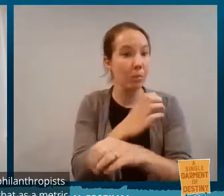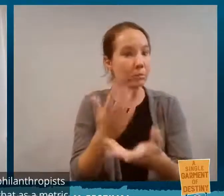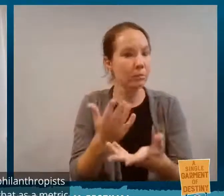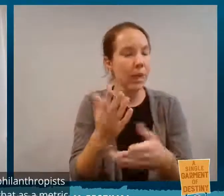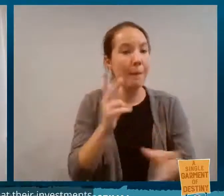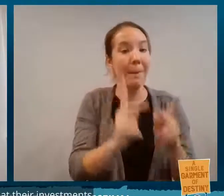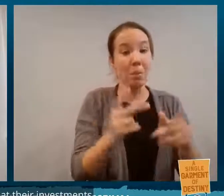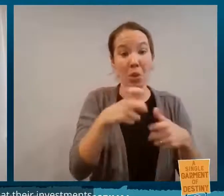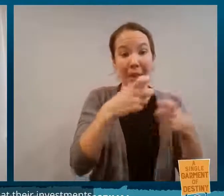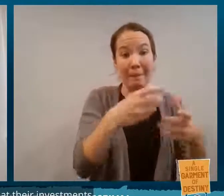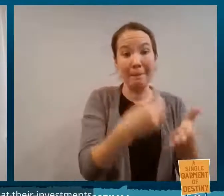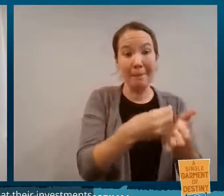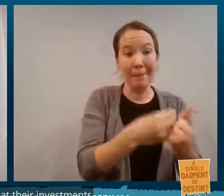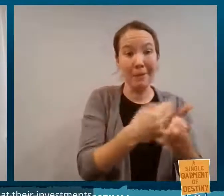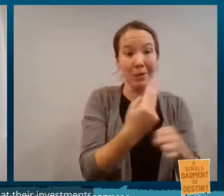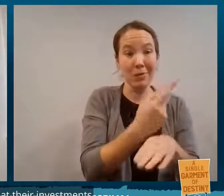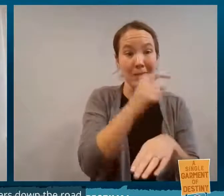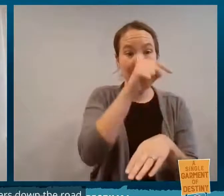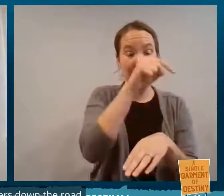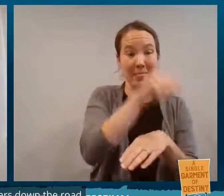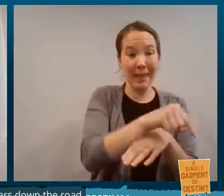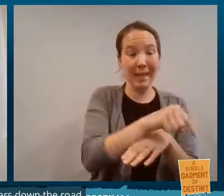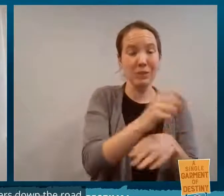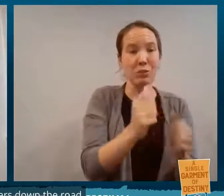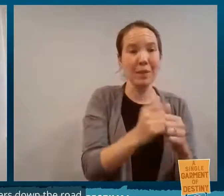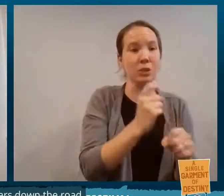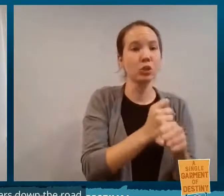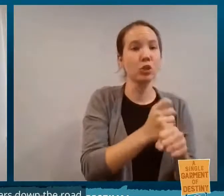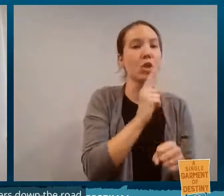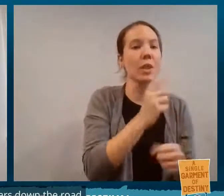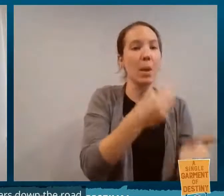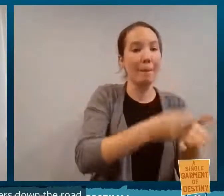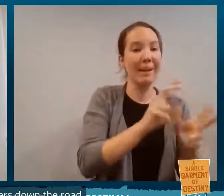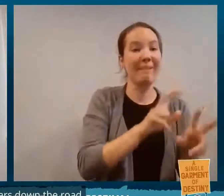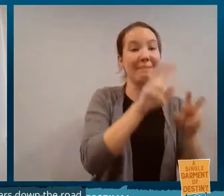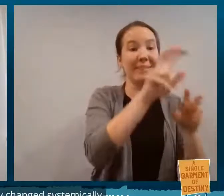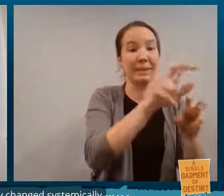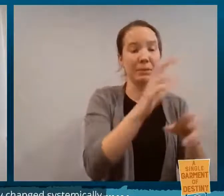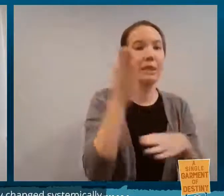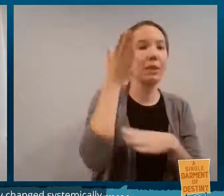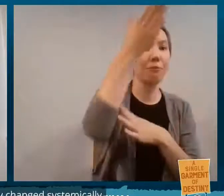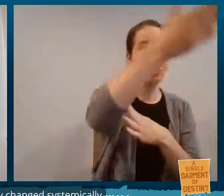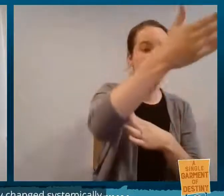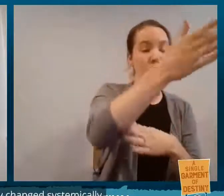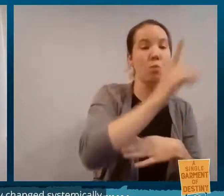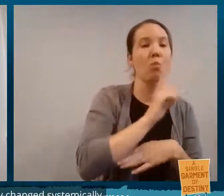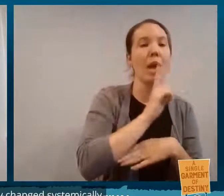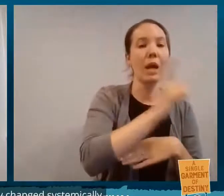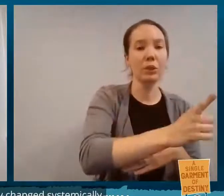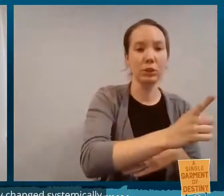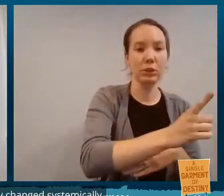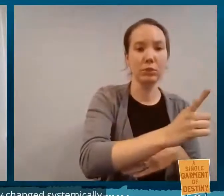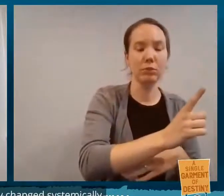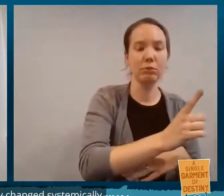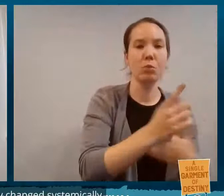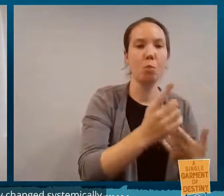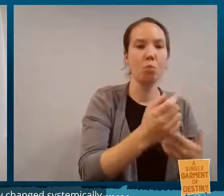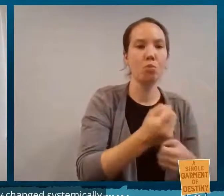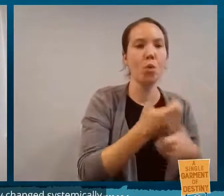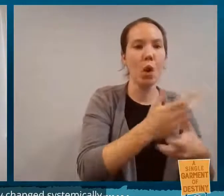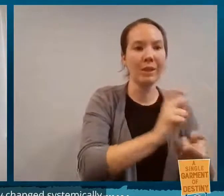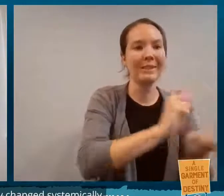using that as a metric to make sure that their investments 5, 10, 20 years down the road have actually really